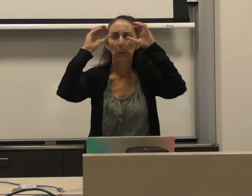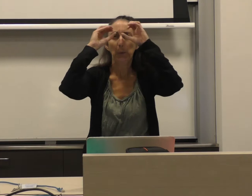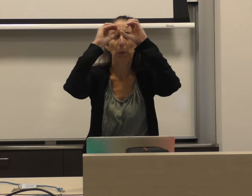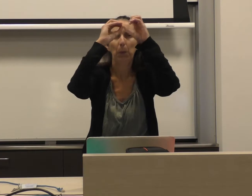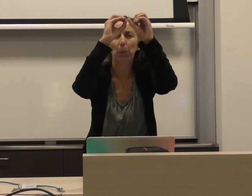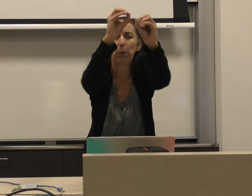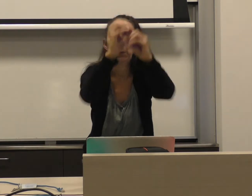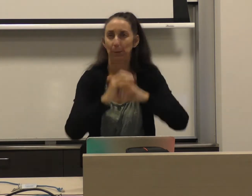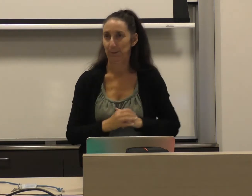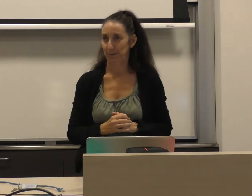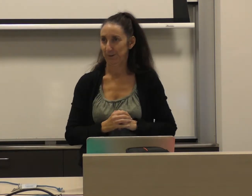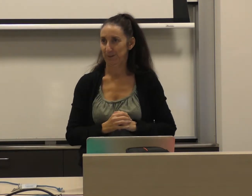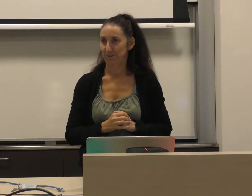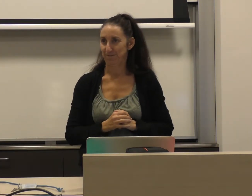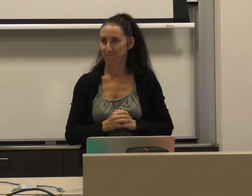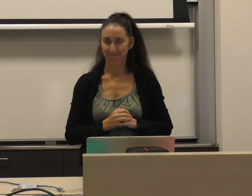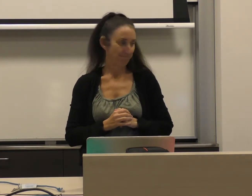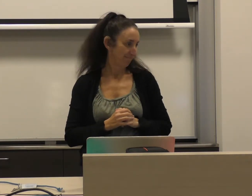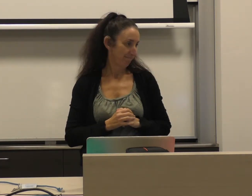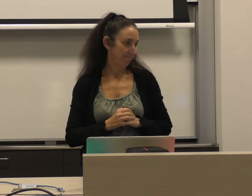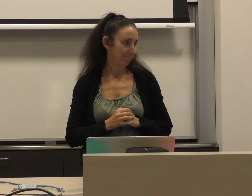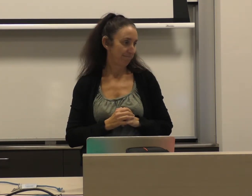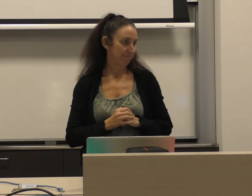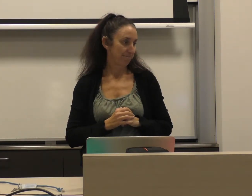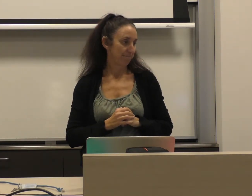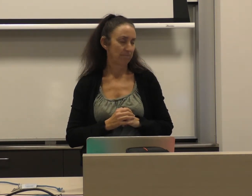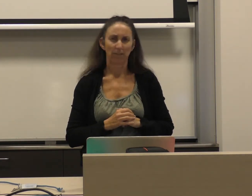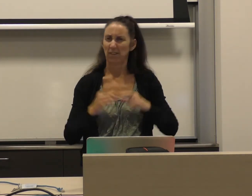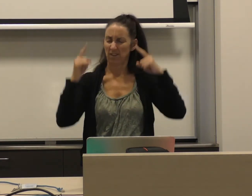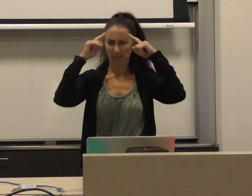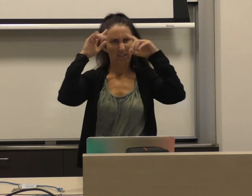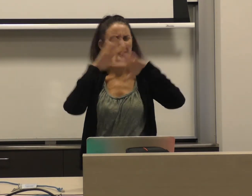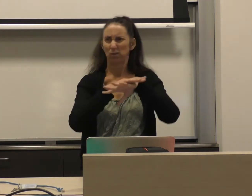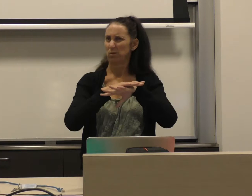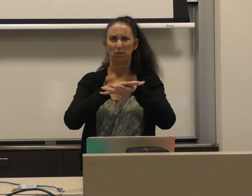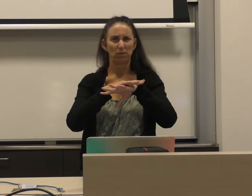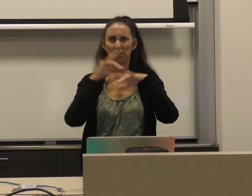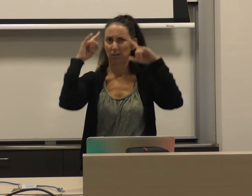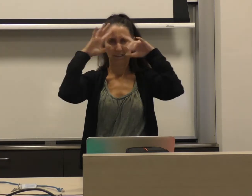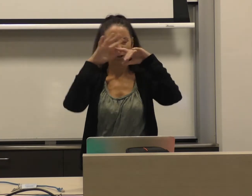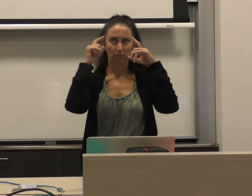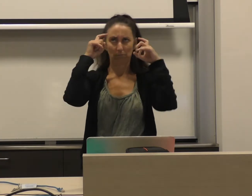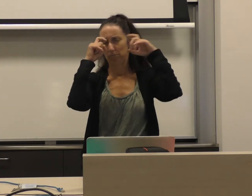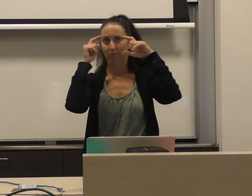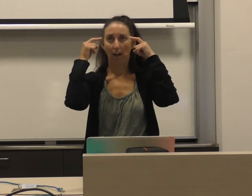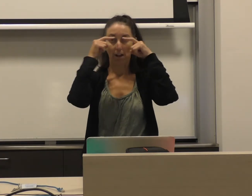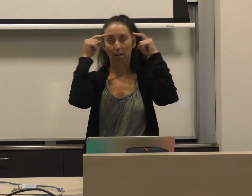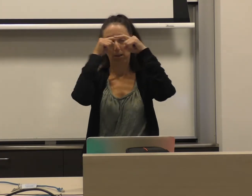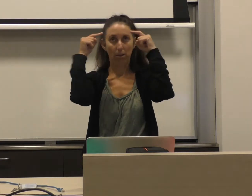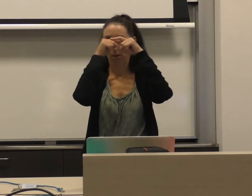tend to narrow. And if someone is confused, the eyes might go